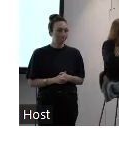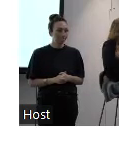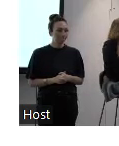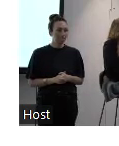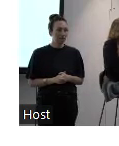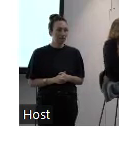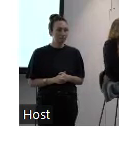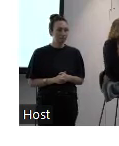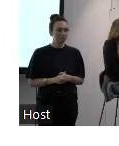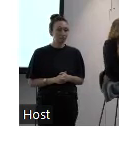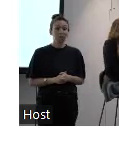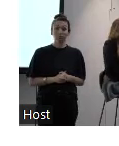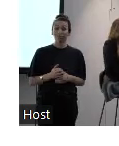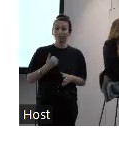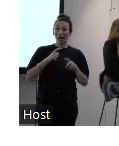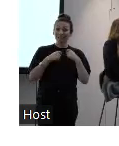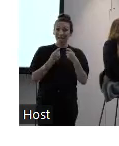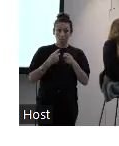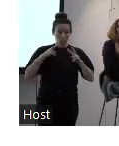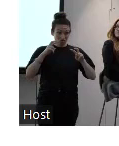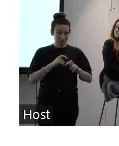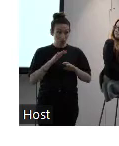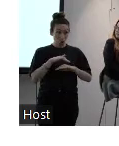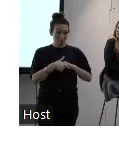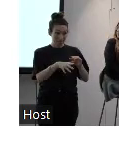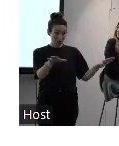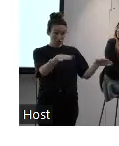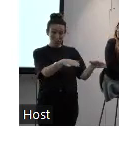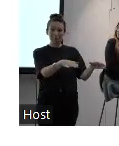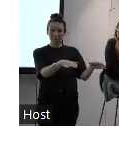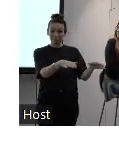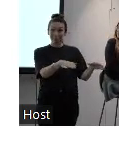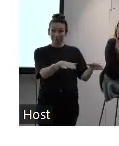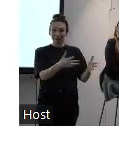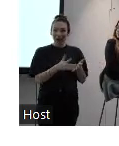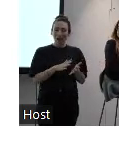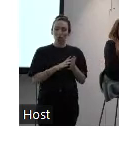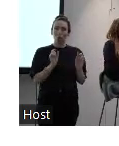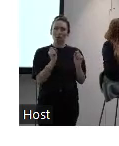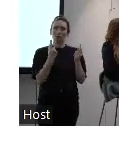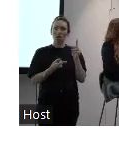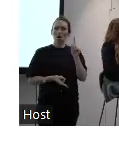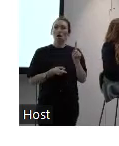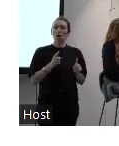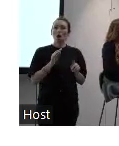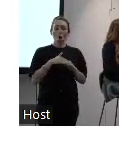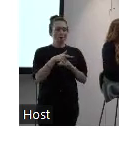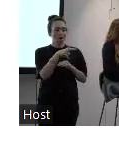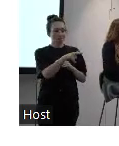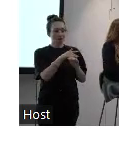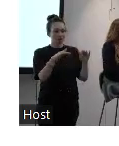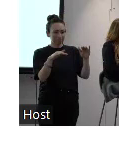And so that's what my team's research at the Children's Hospital is focusing on, helping us understand what is the